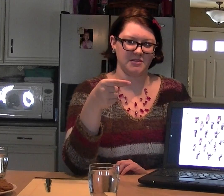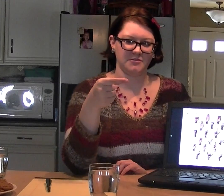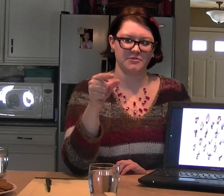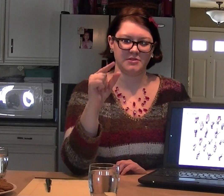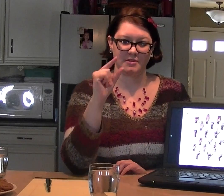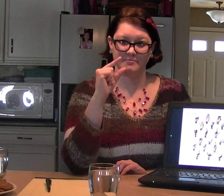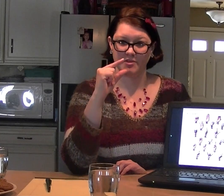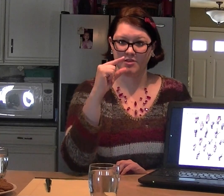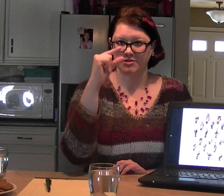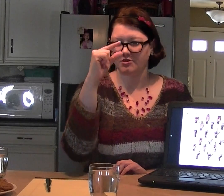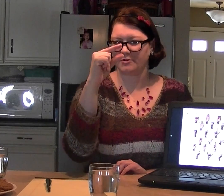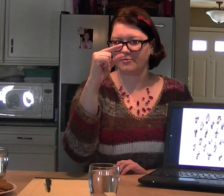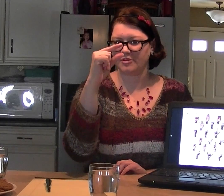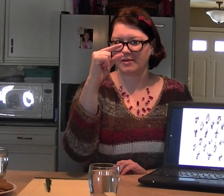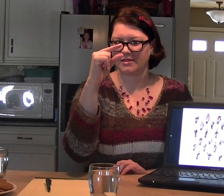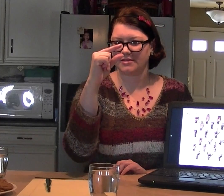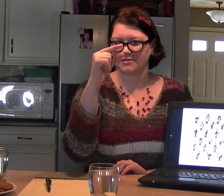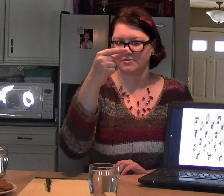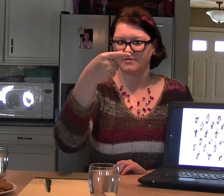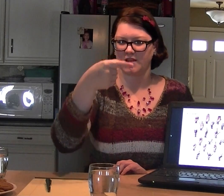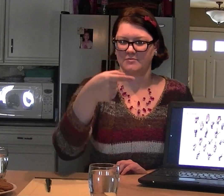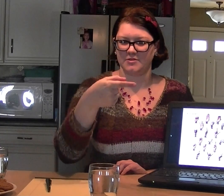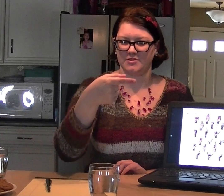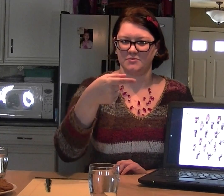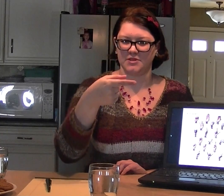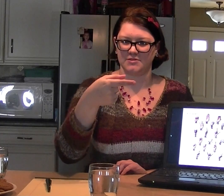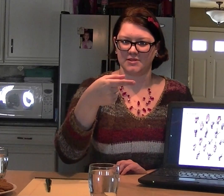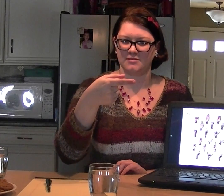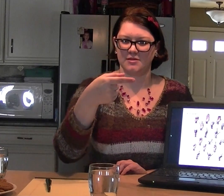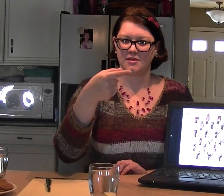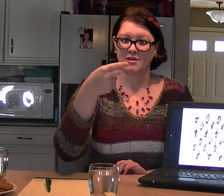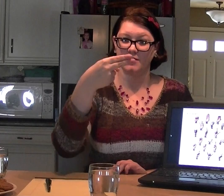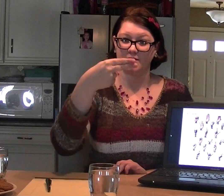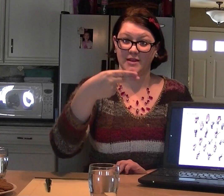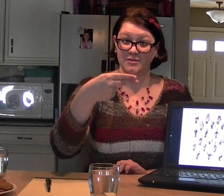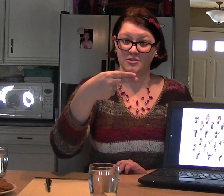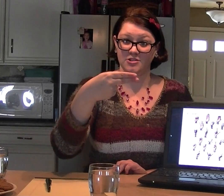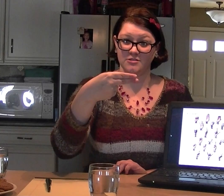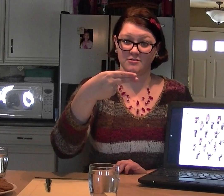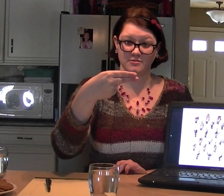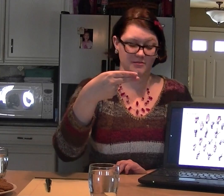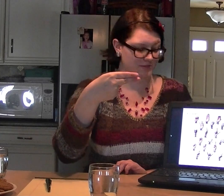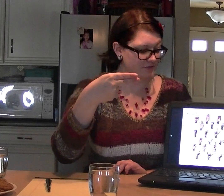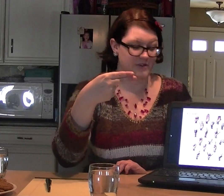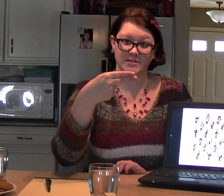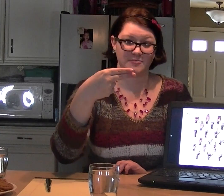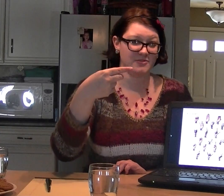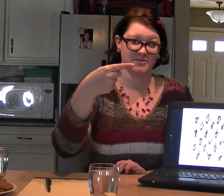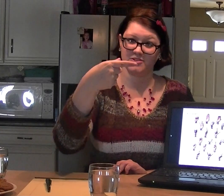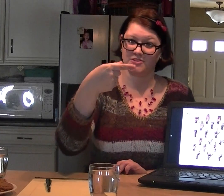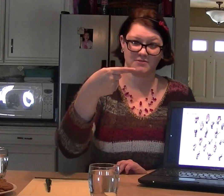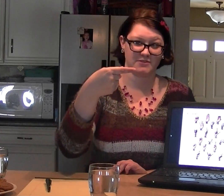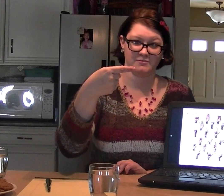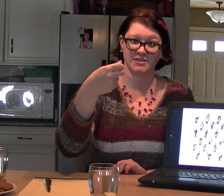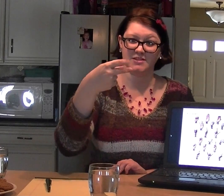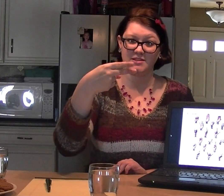include the thumb. So you pretty much make this sort of sign, but you tilt it. And then H, very simple. You just switch from this to